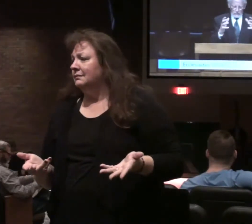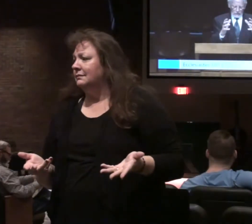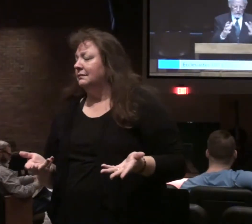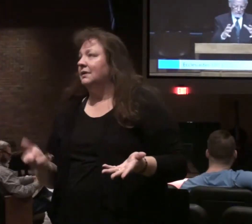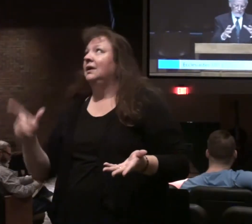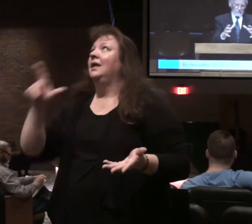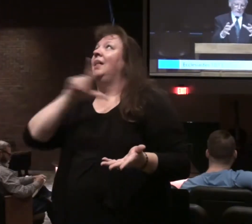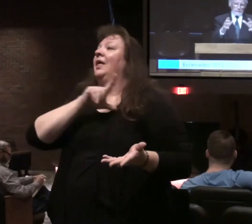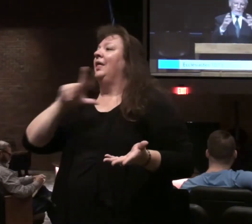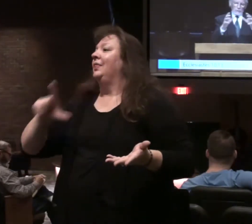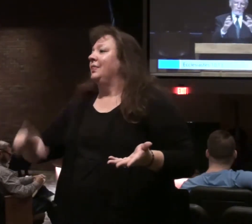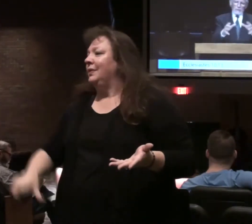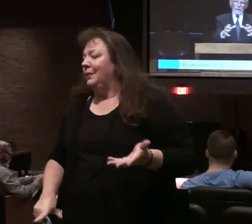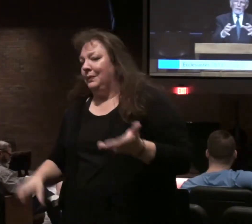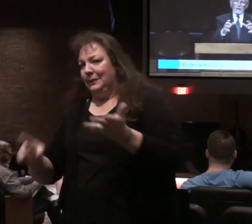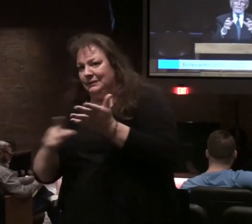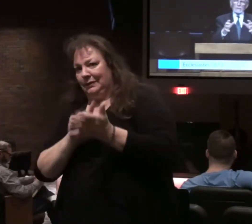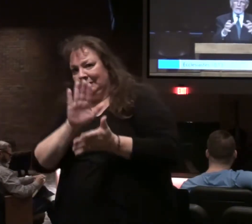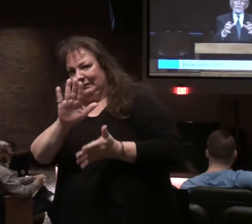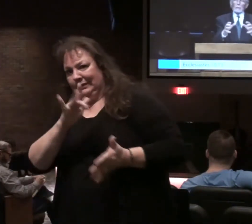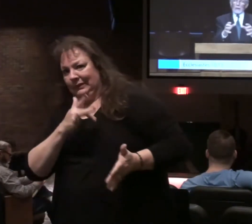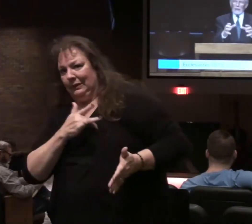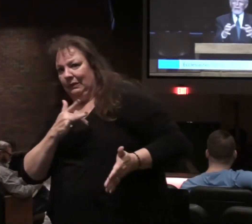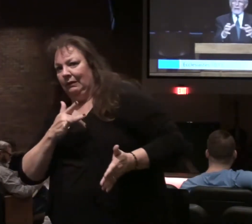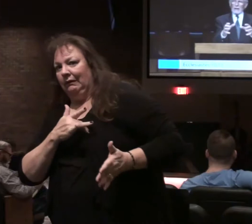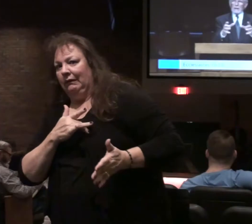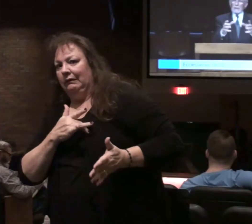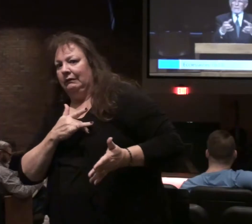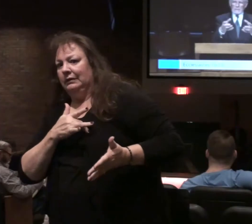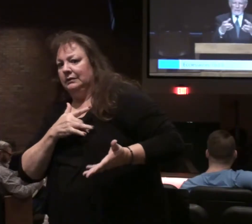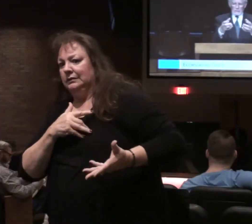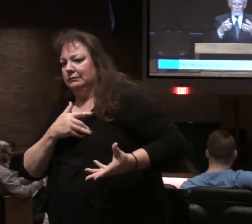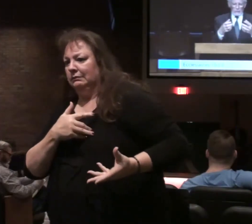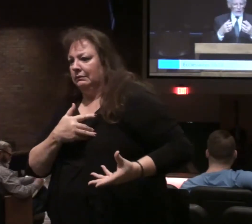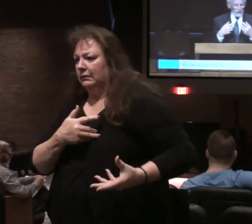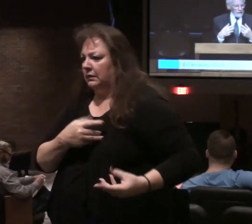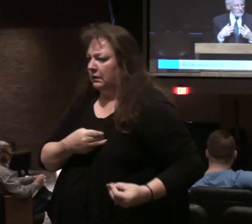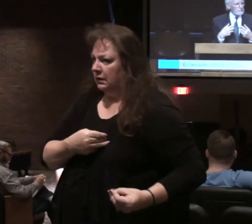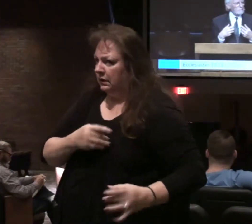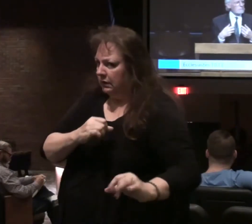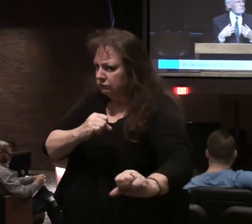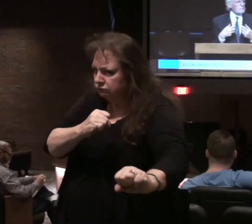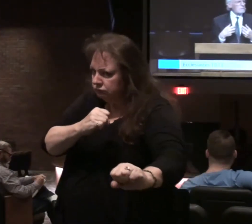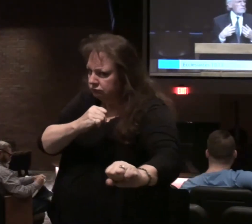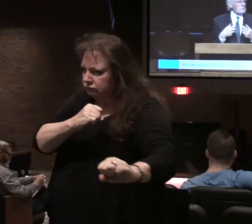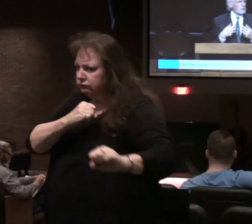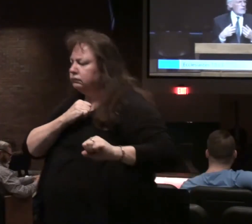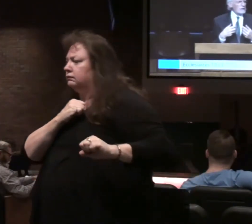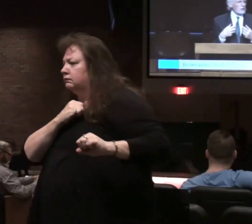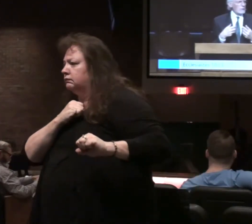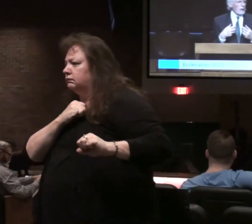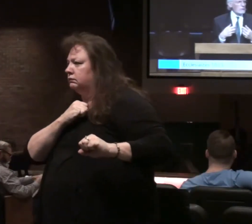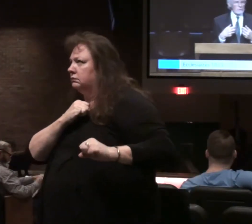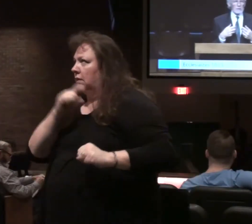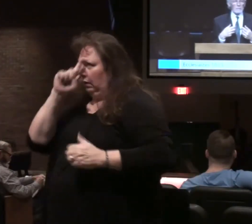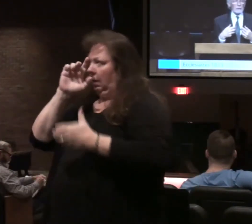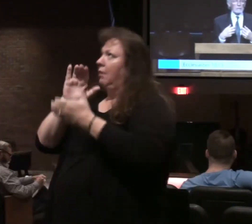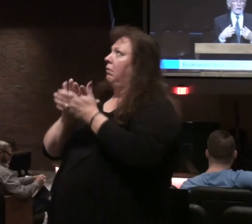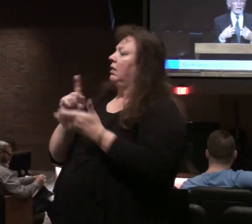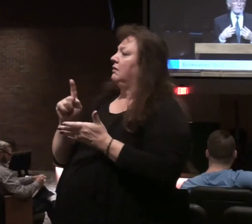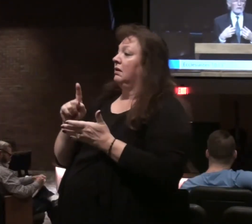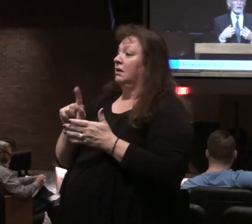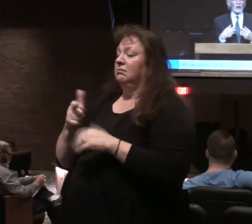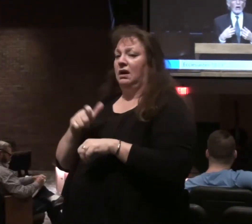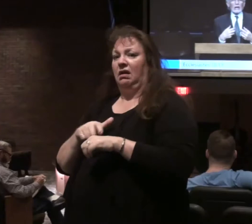Then the Lord sometimes works in that heart in such a way that they're drawn to faith in Christ. But some